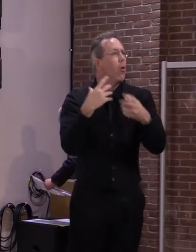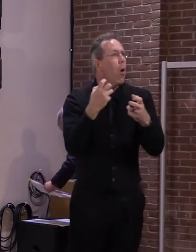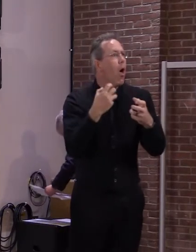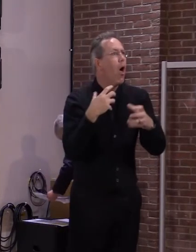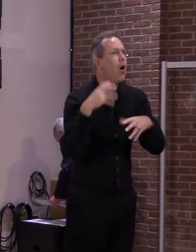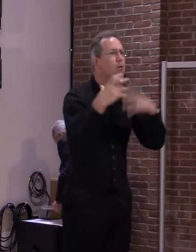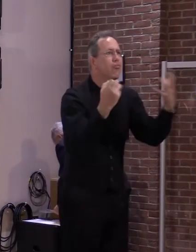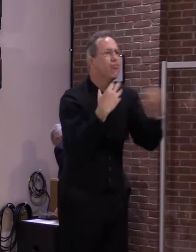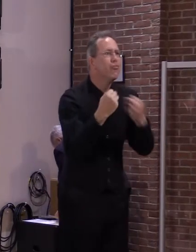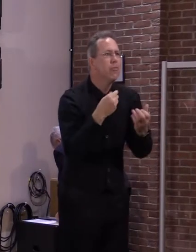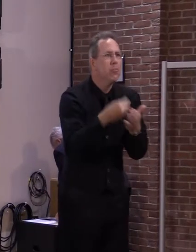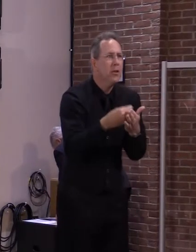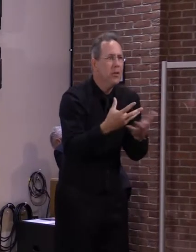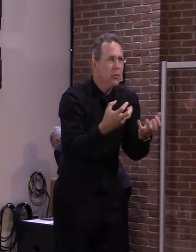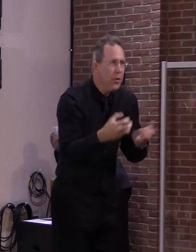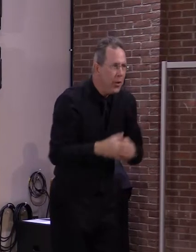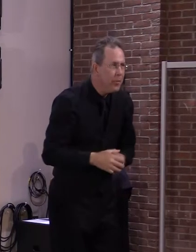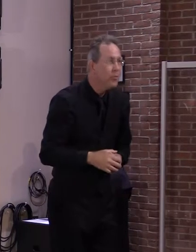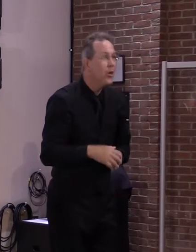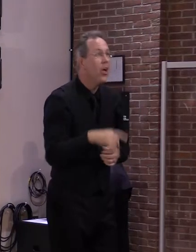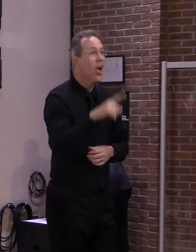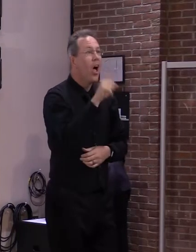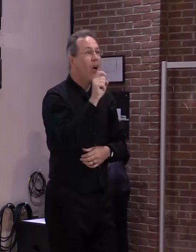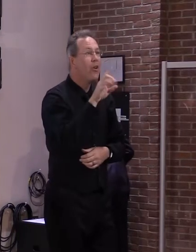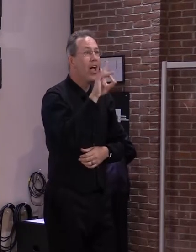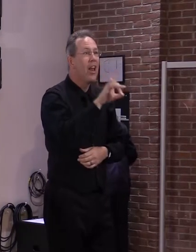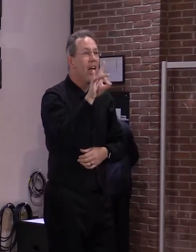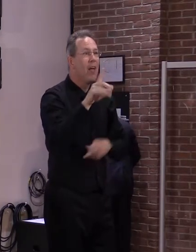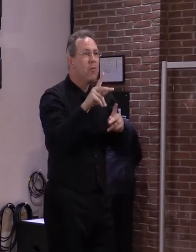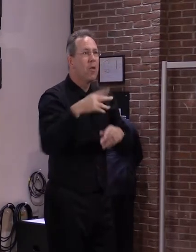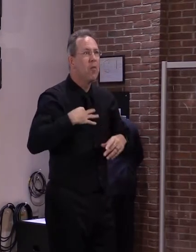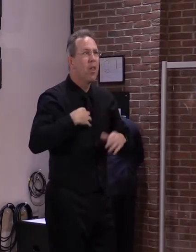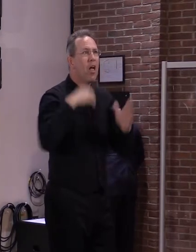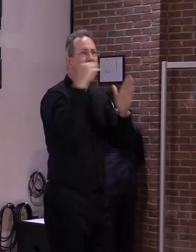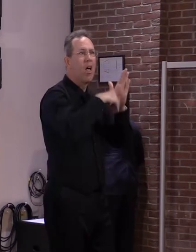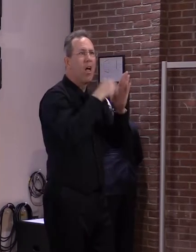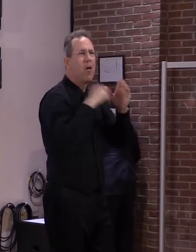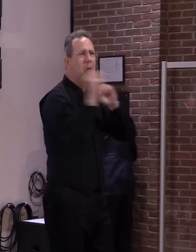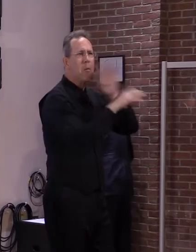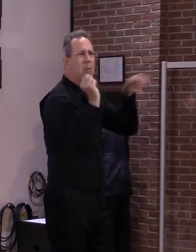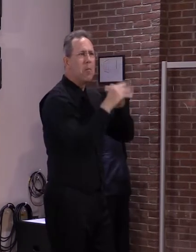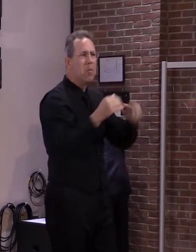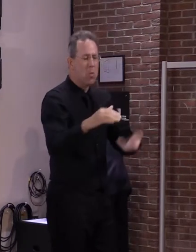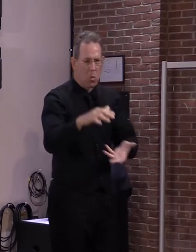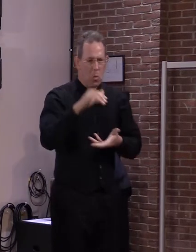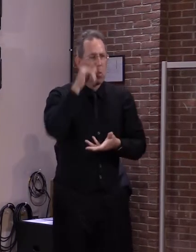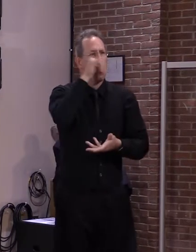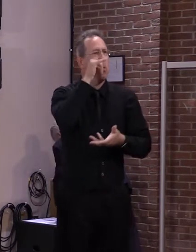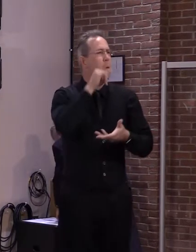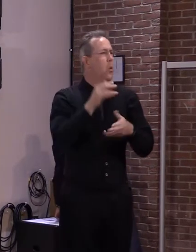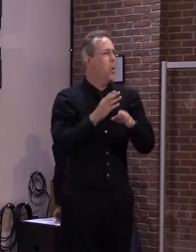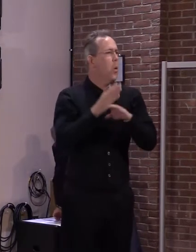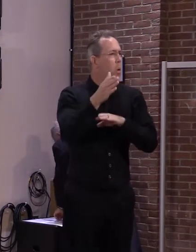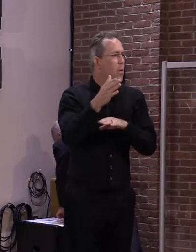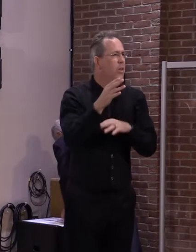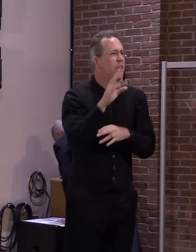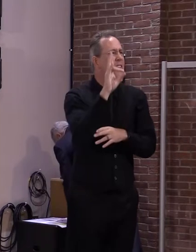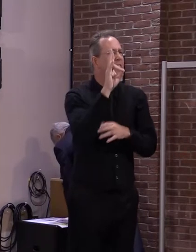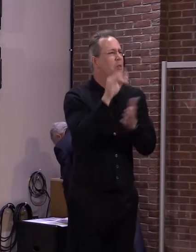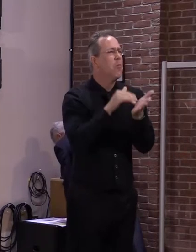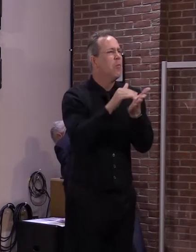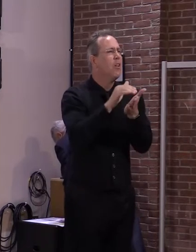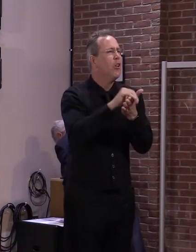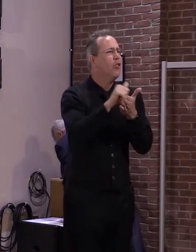188 proposals were submitted, totaling over $7 million in demand, far exceeding the original